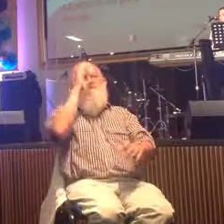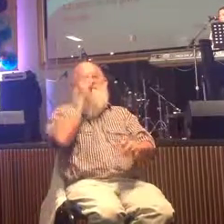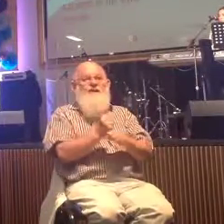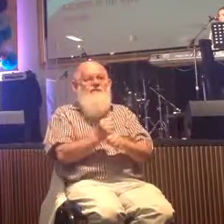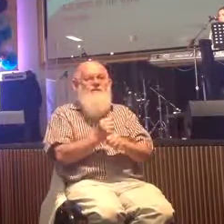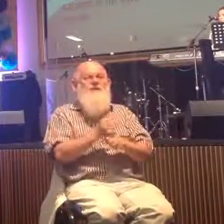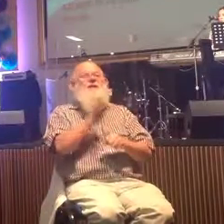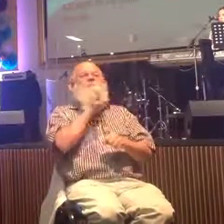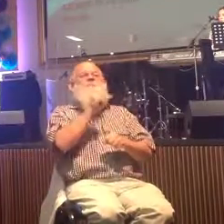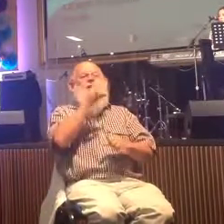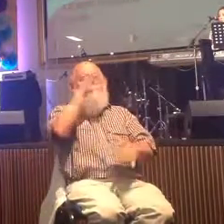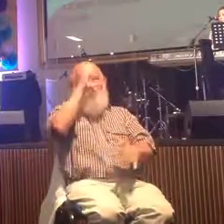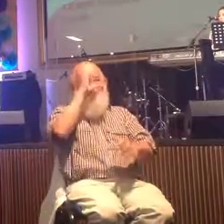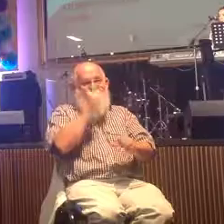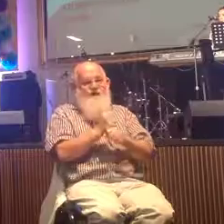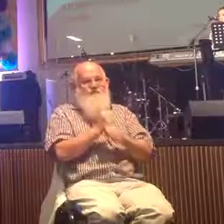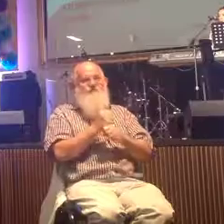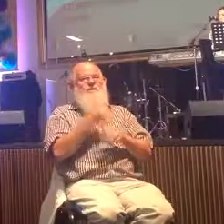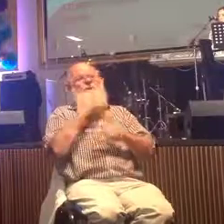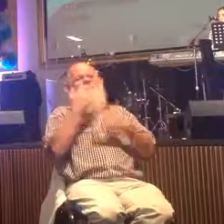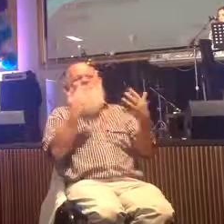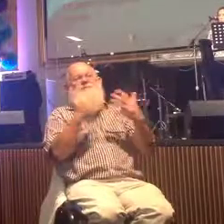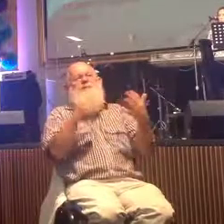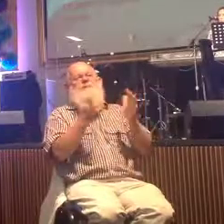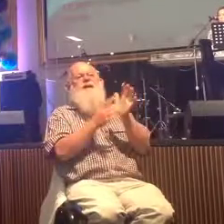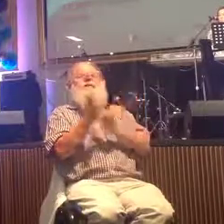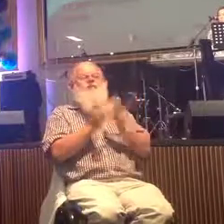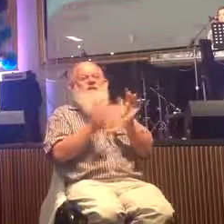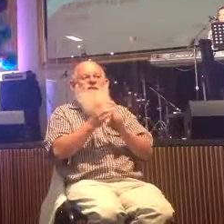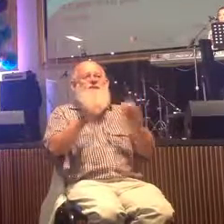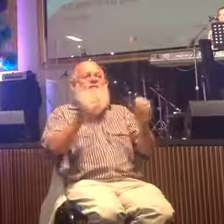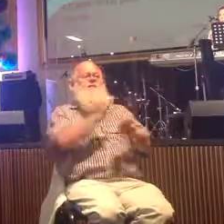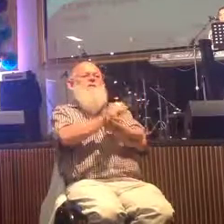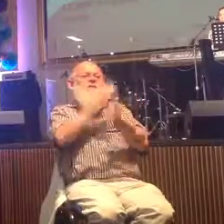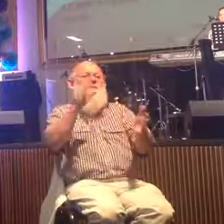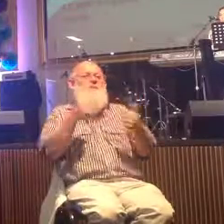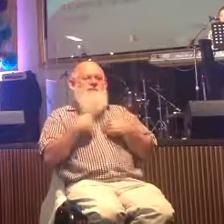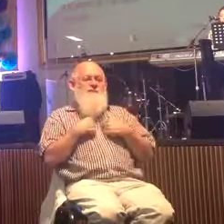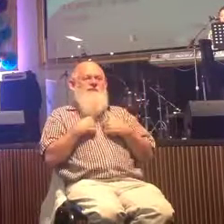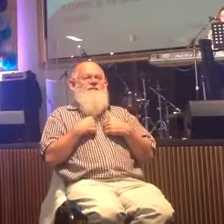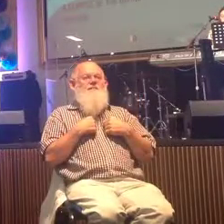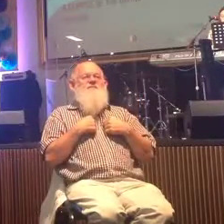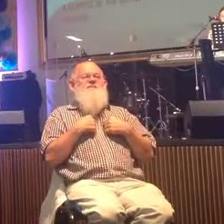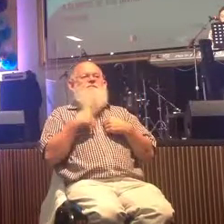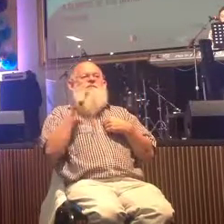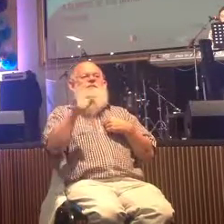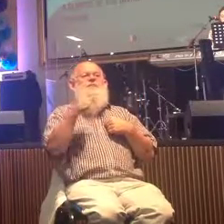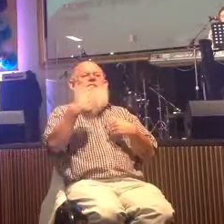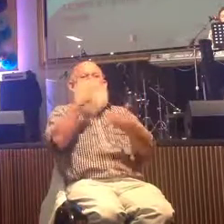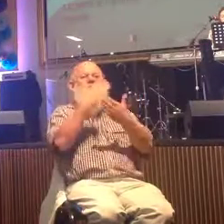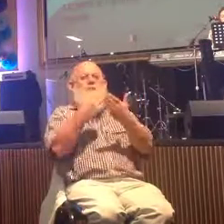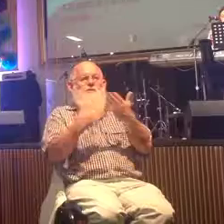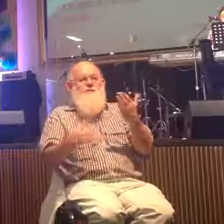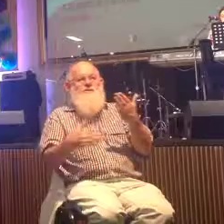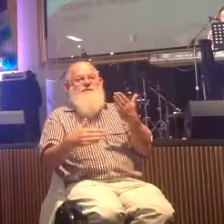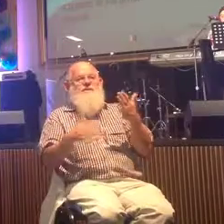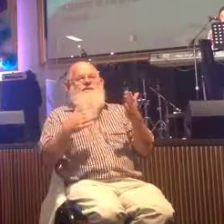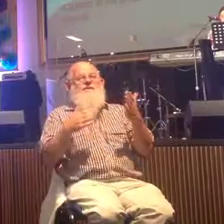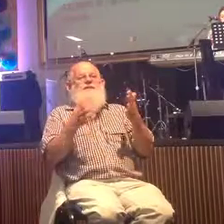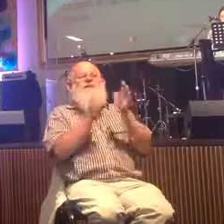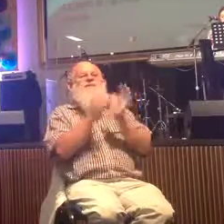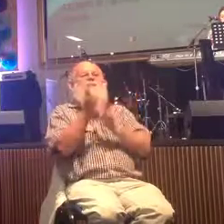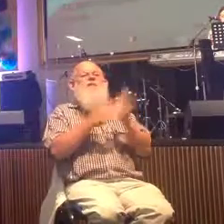a transformed person. He was faithful in speaking about Jesus who set me free. That's the gospel. I met Jesus,